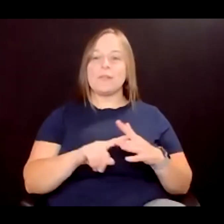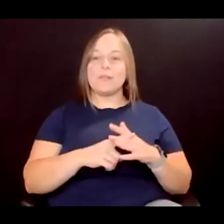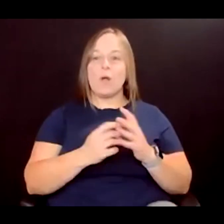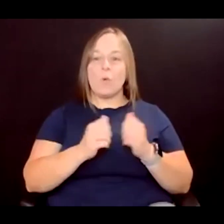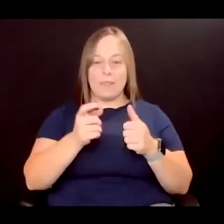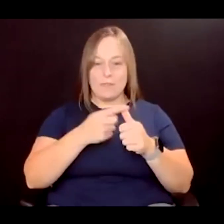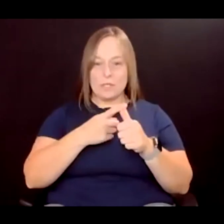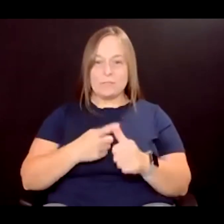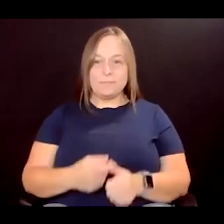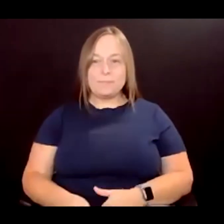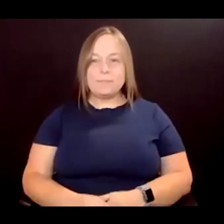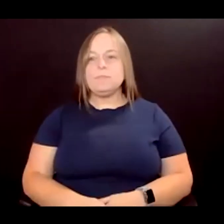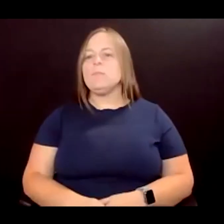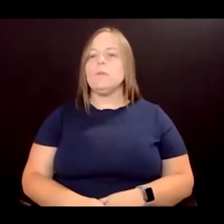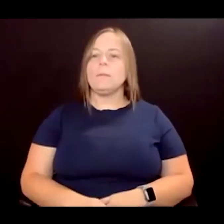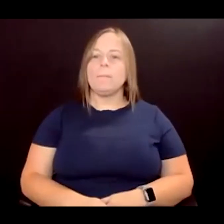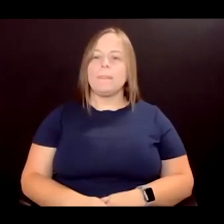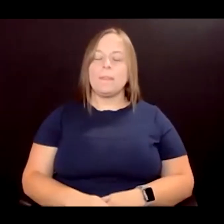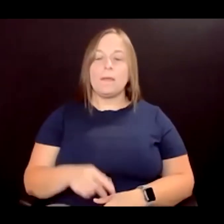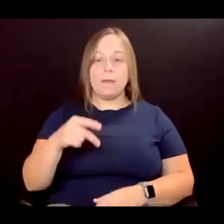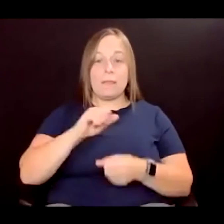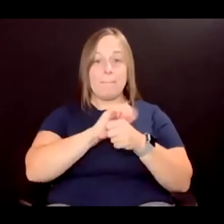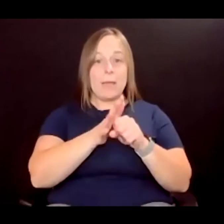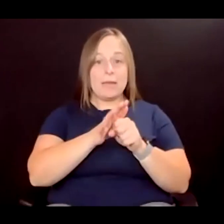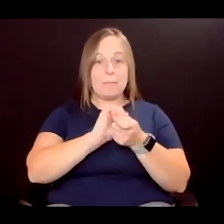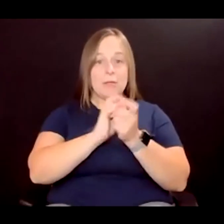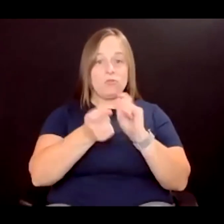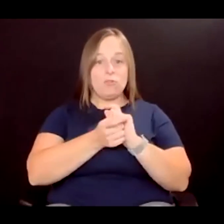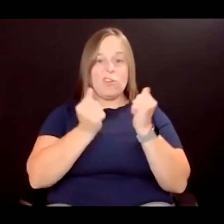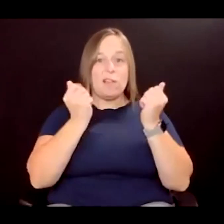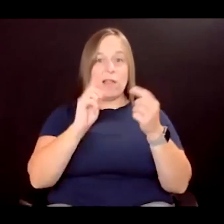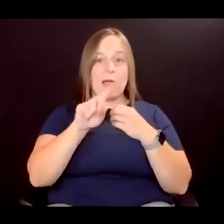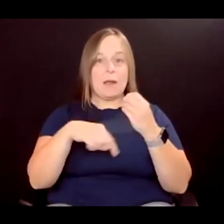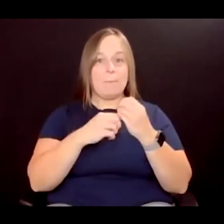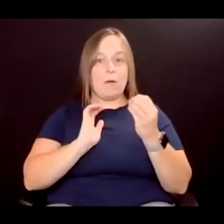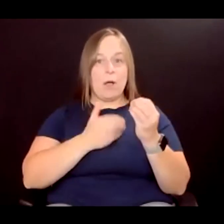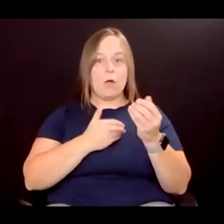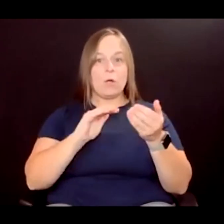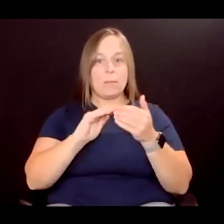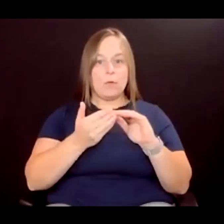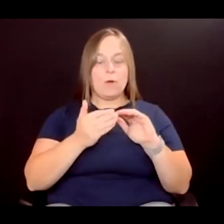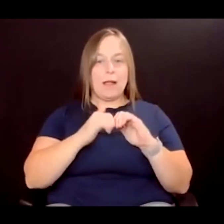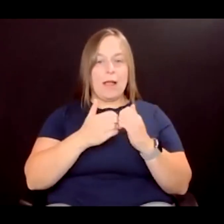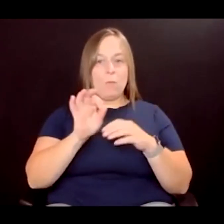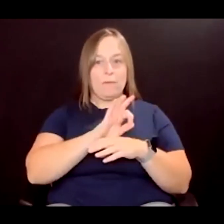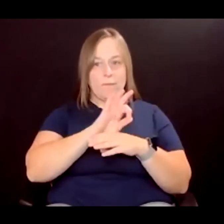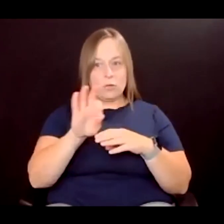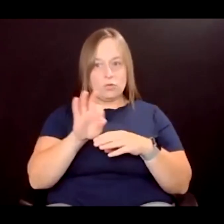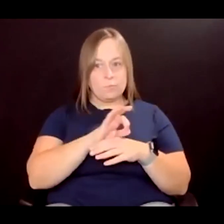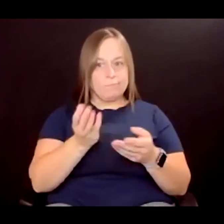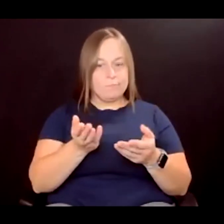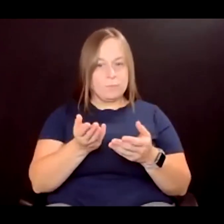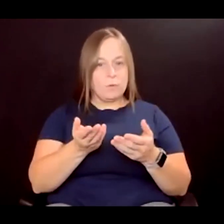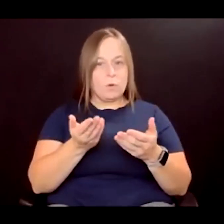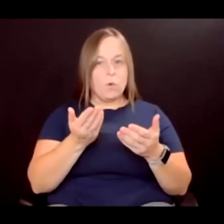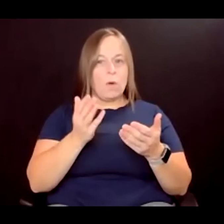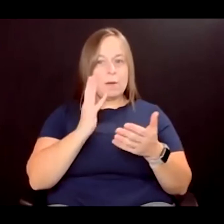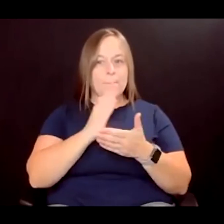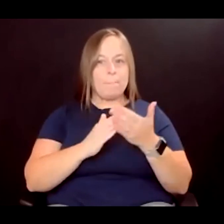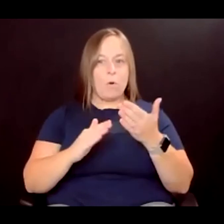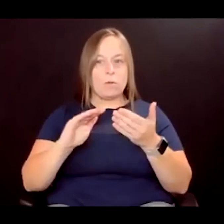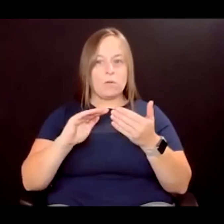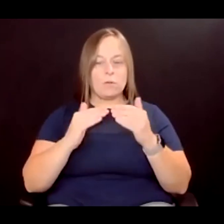last time that we spoke at the last forum, this came up as well, the beg buttons across the street that nobody can get